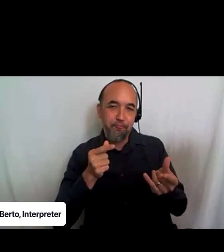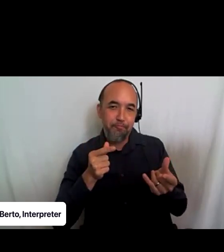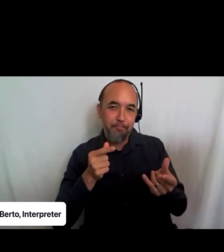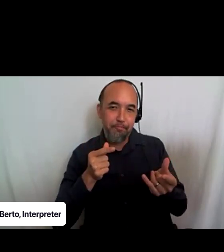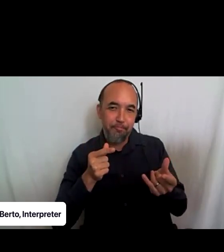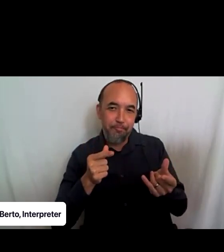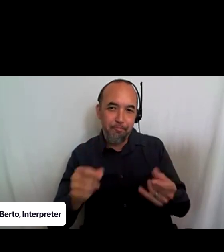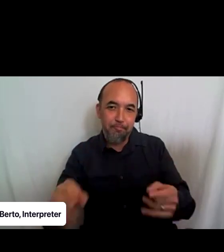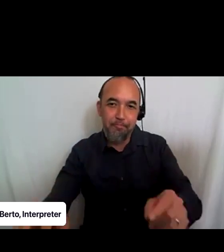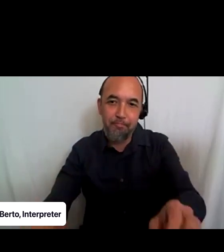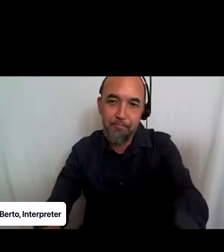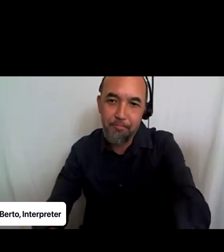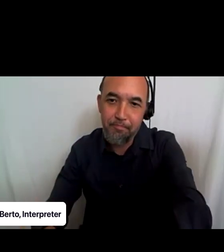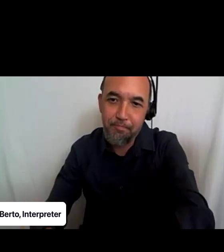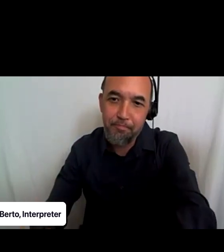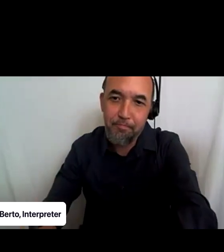Now